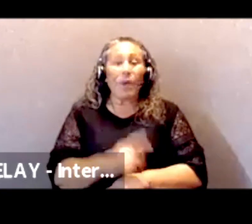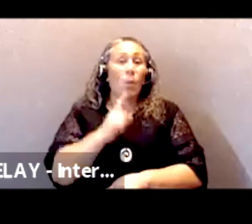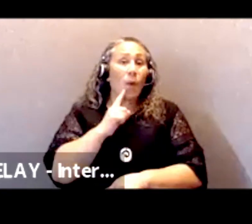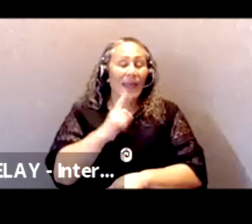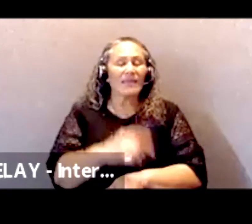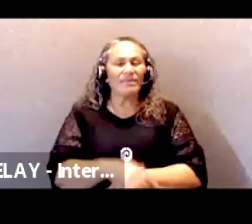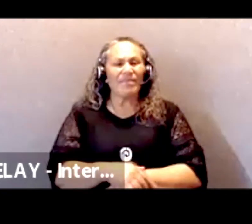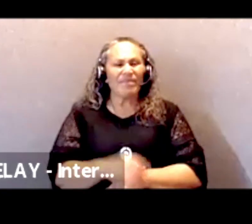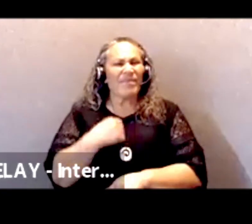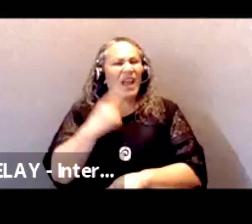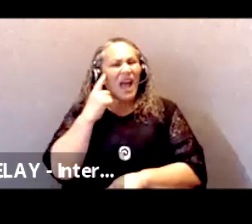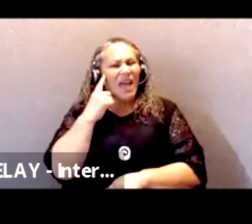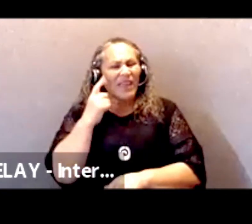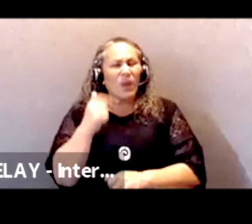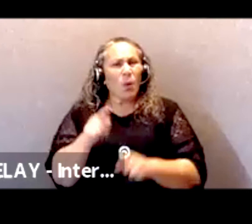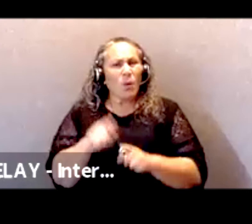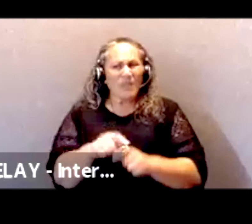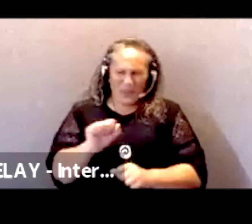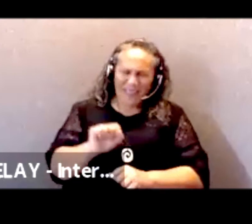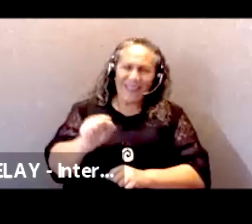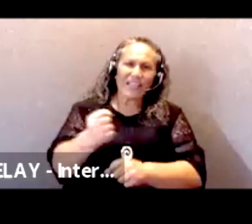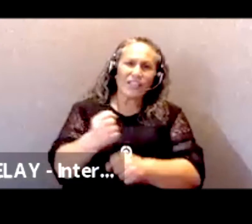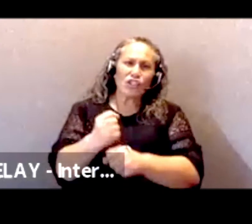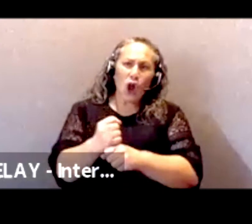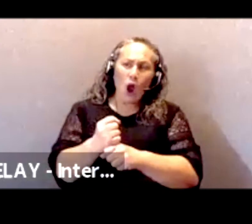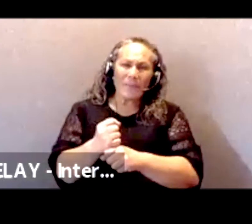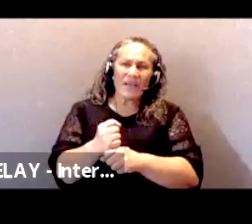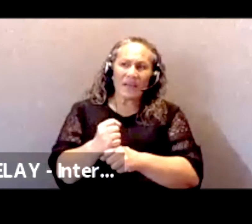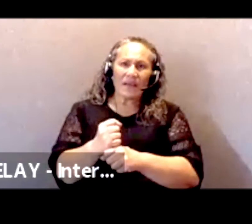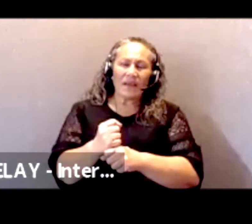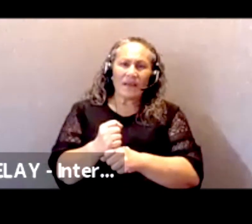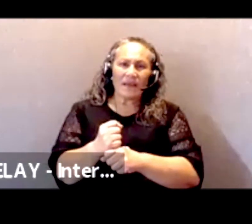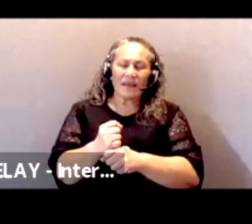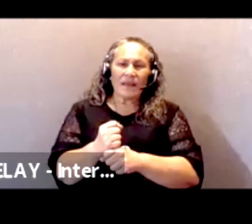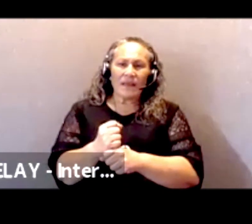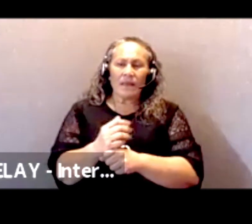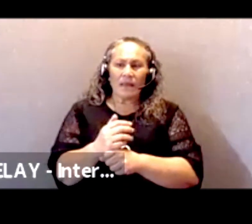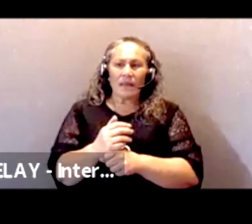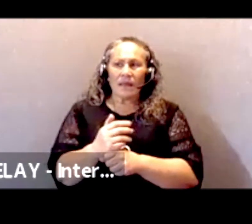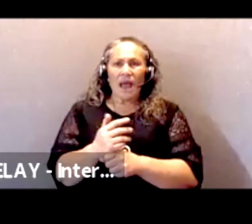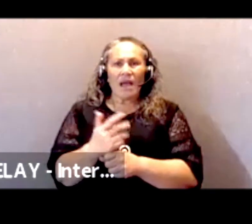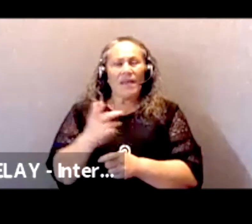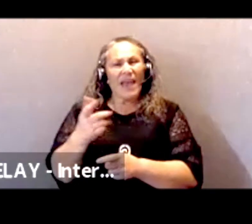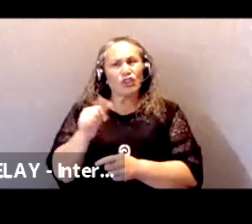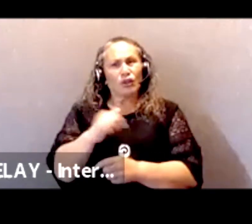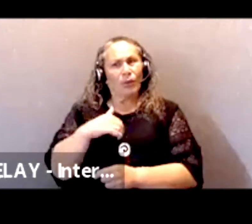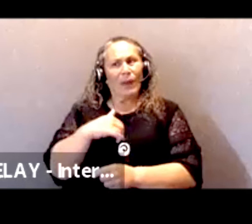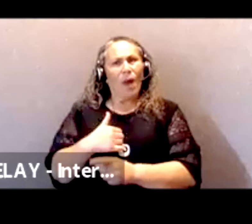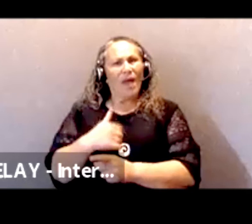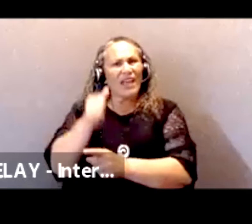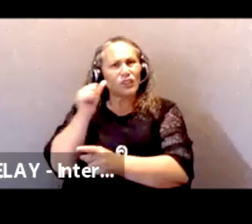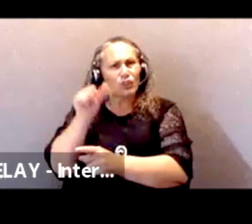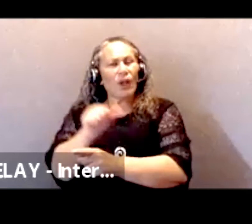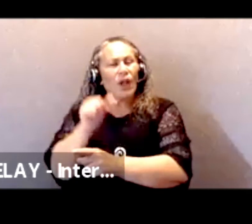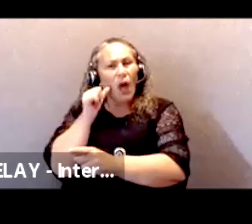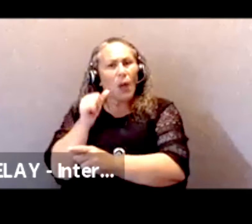their job to take off the emphasis out for the client themselves, because